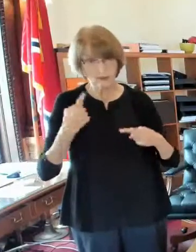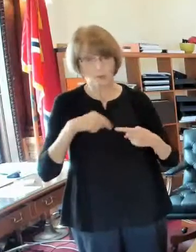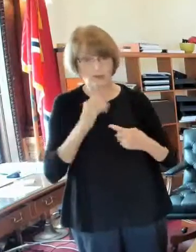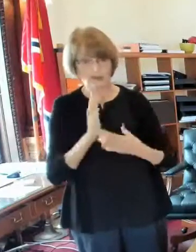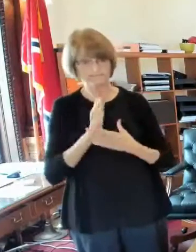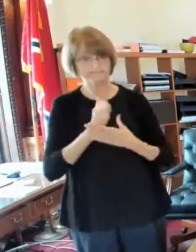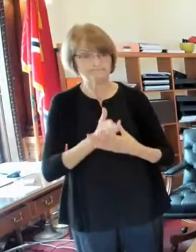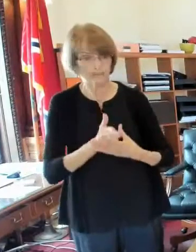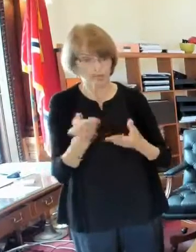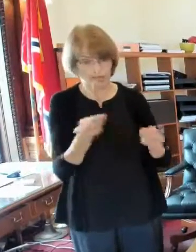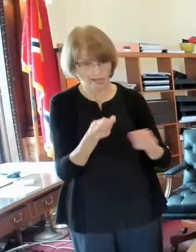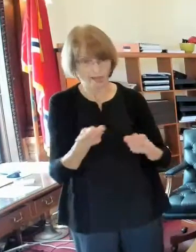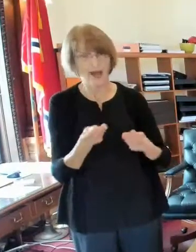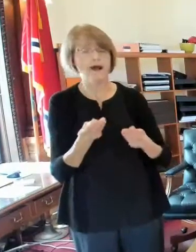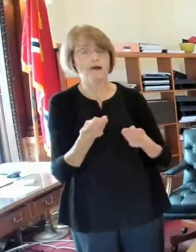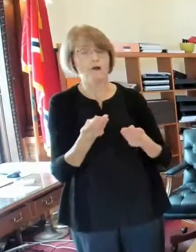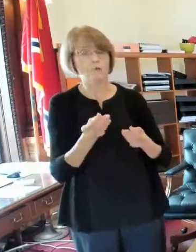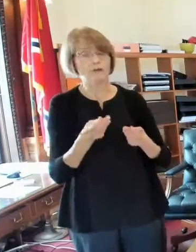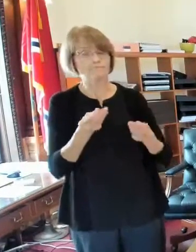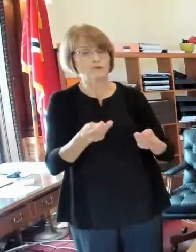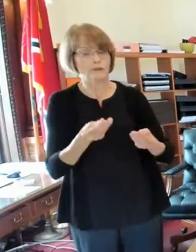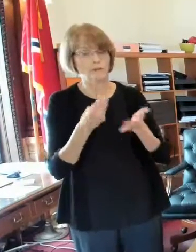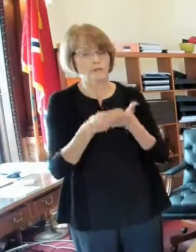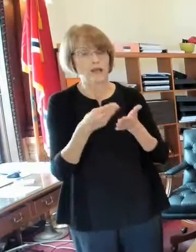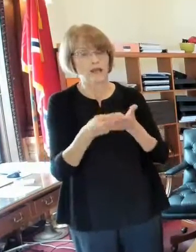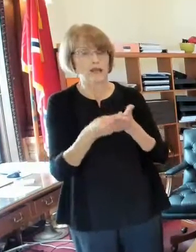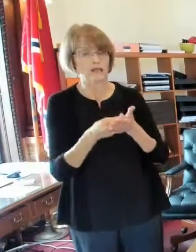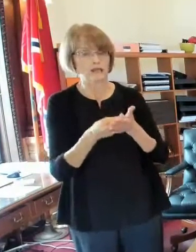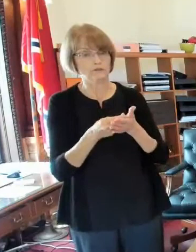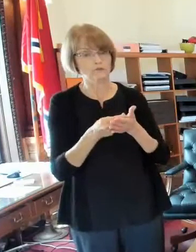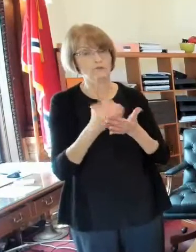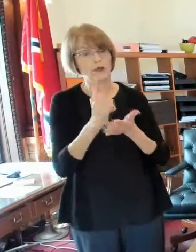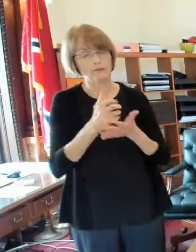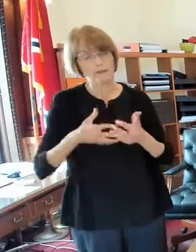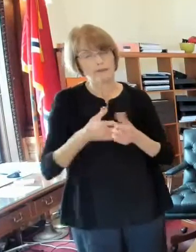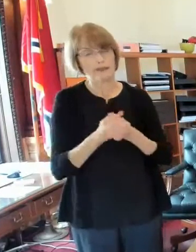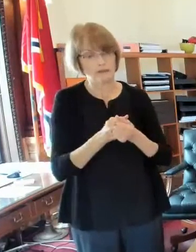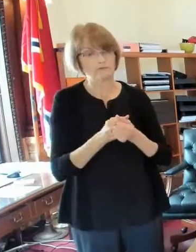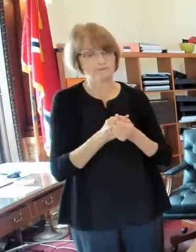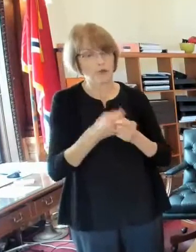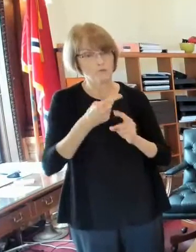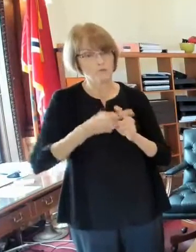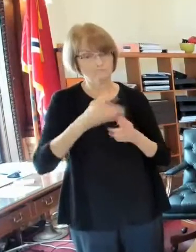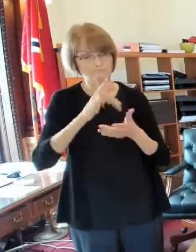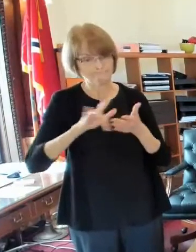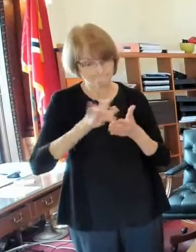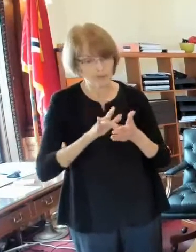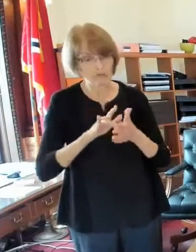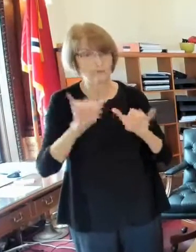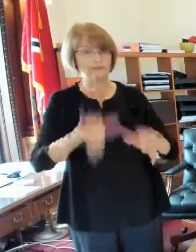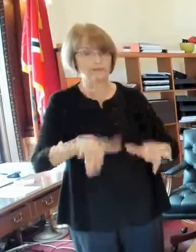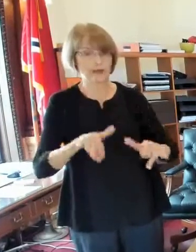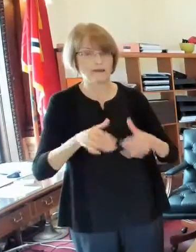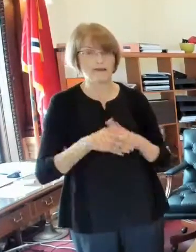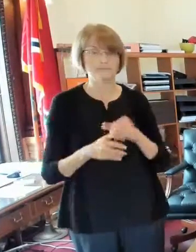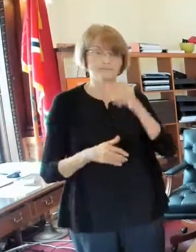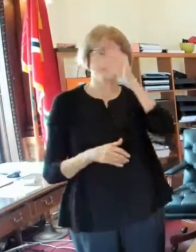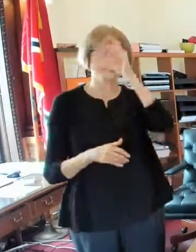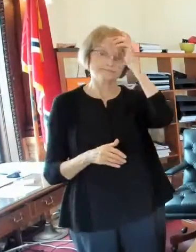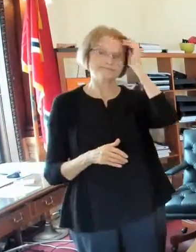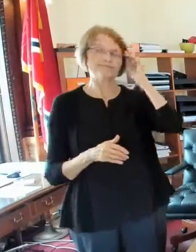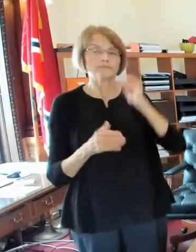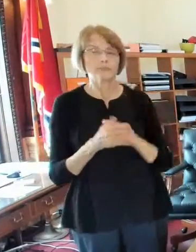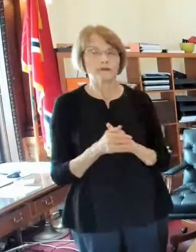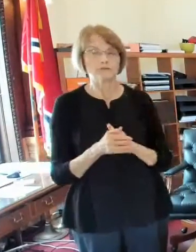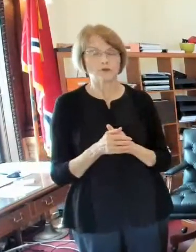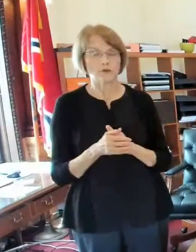that they could catch up on their rent and stay in place. So that is